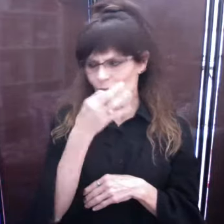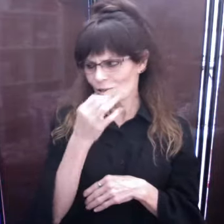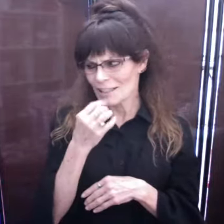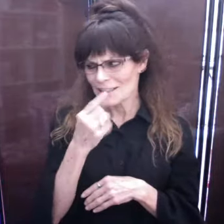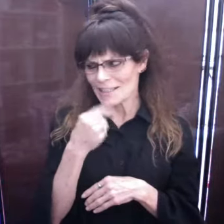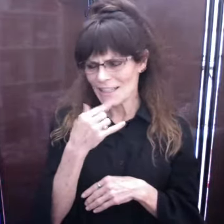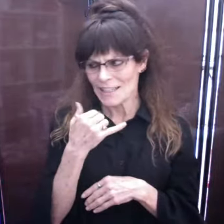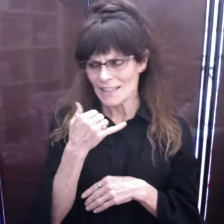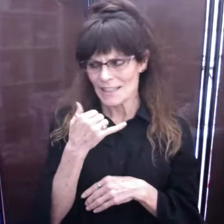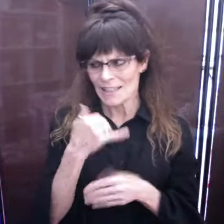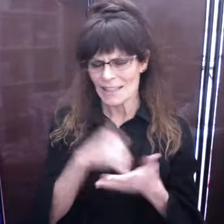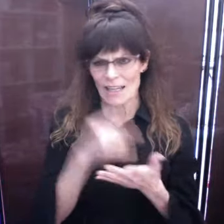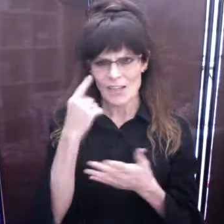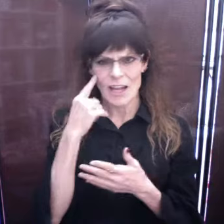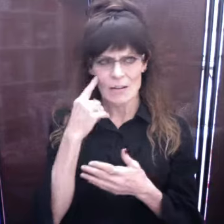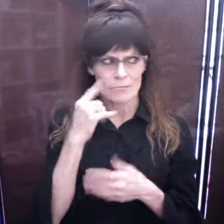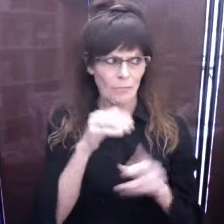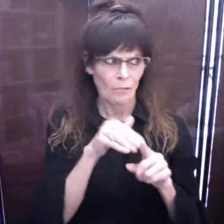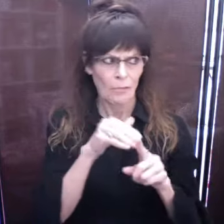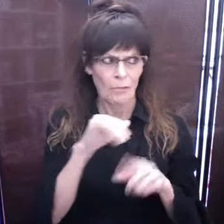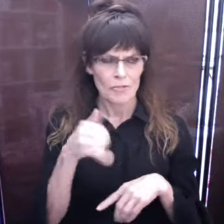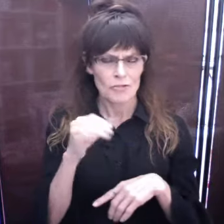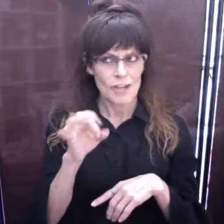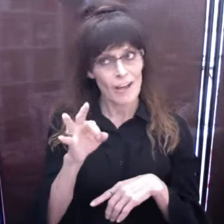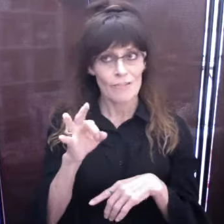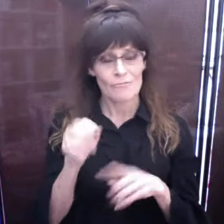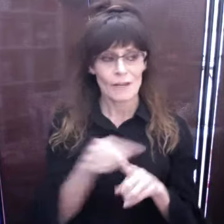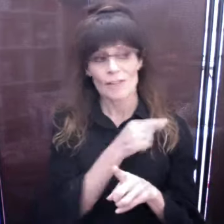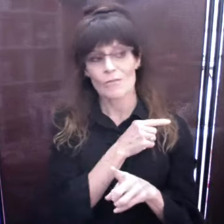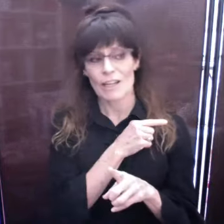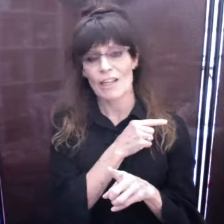thought, well, Jeff, by the way, you own a cell phone too,